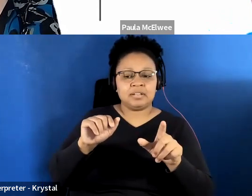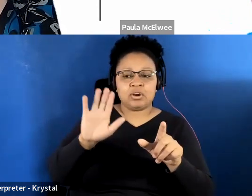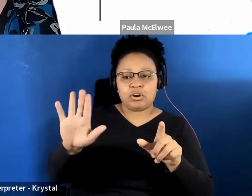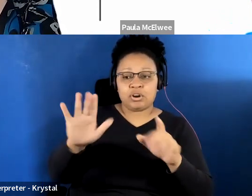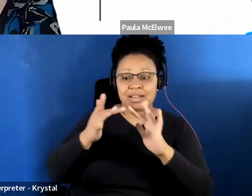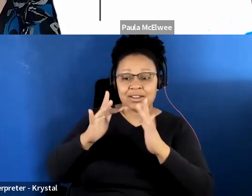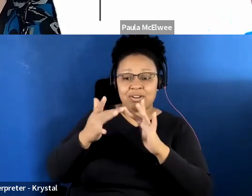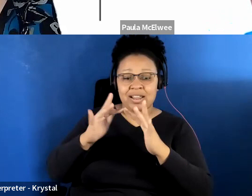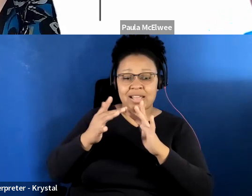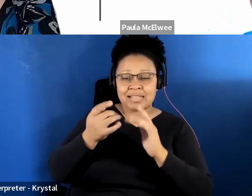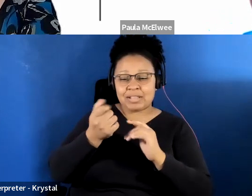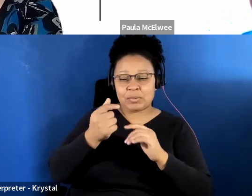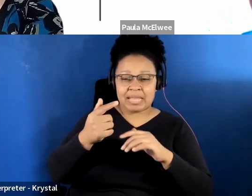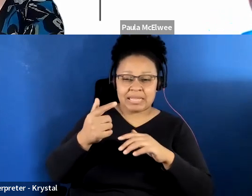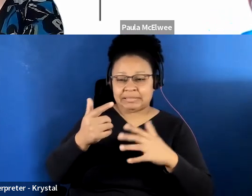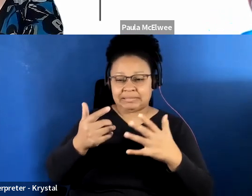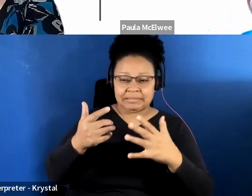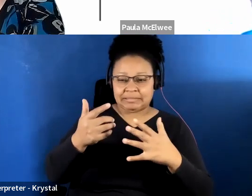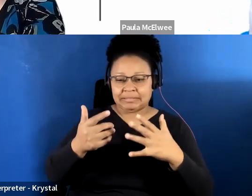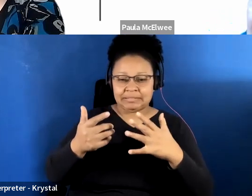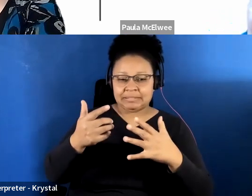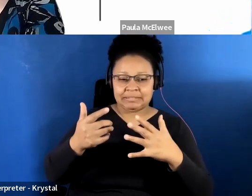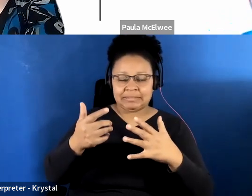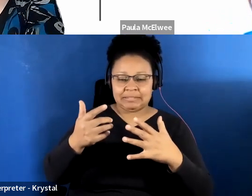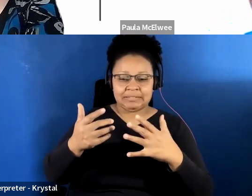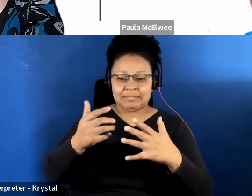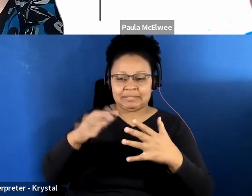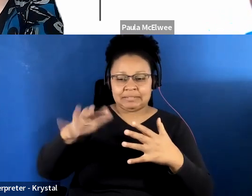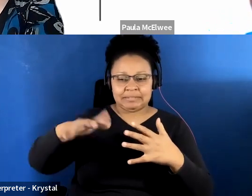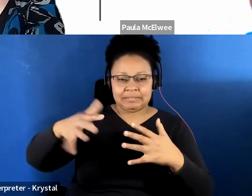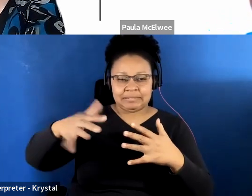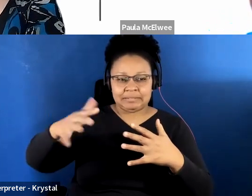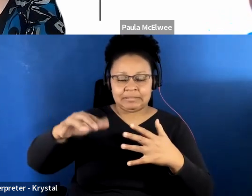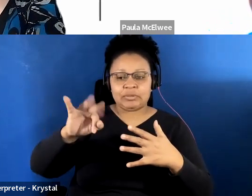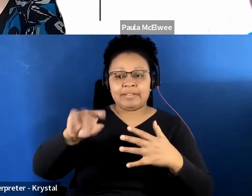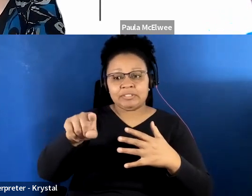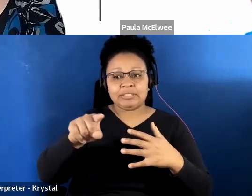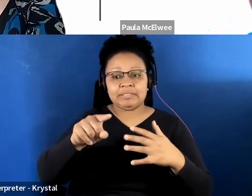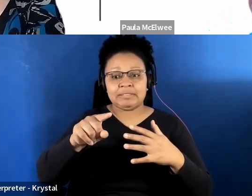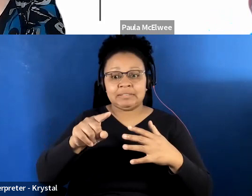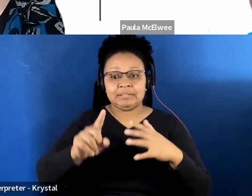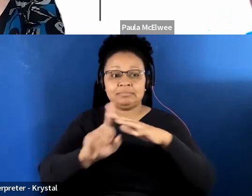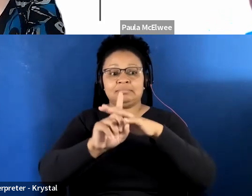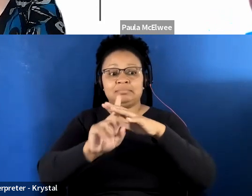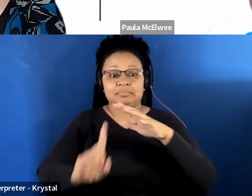now. So if she goes in and out, we'll just kind of pick up the slack for her.